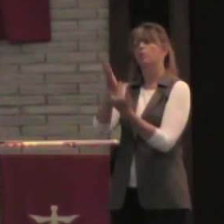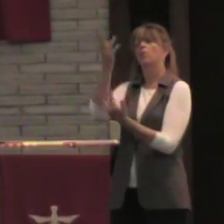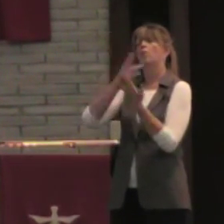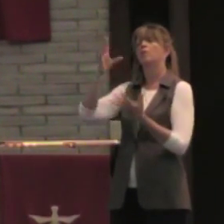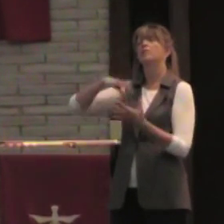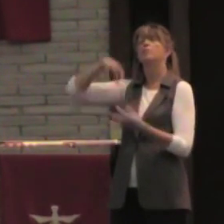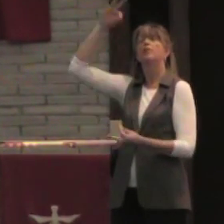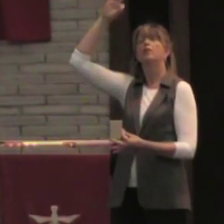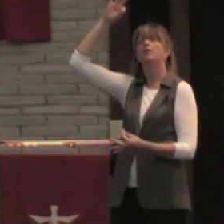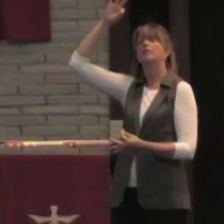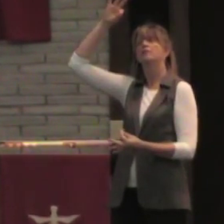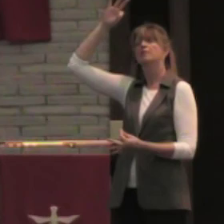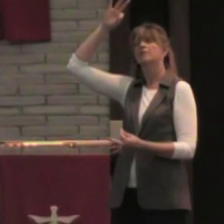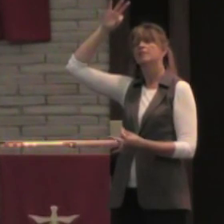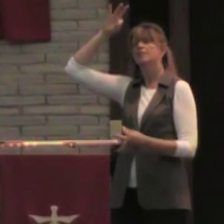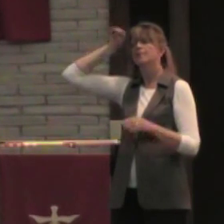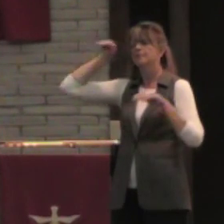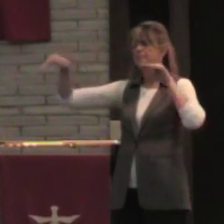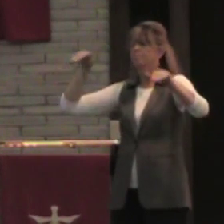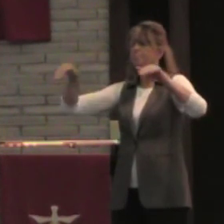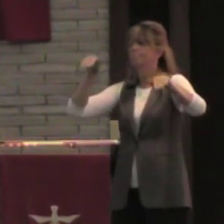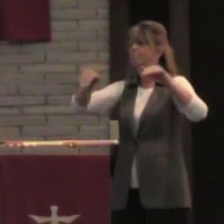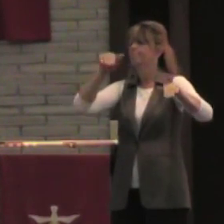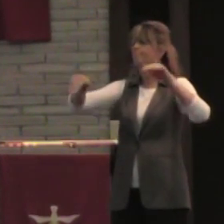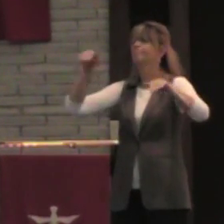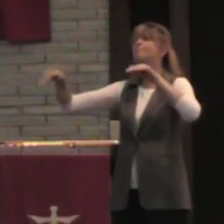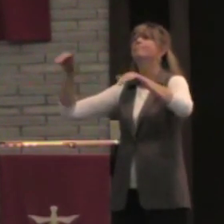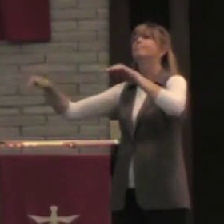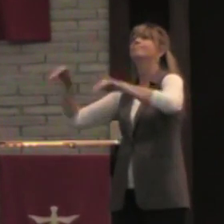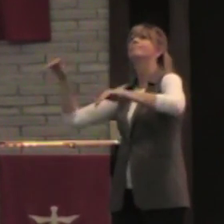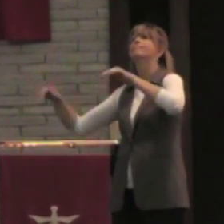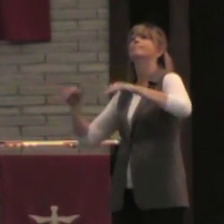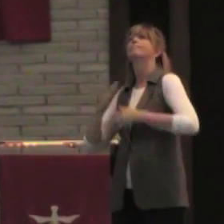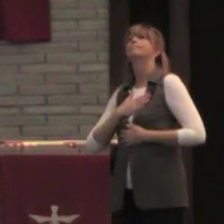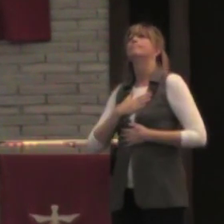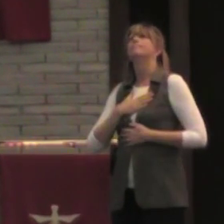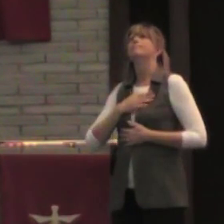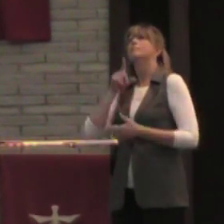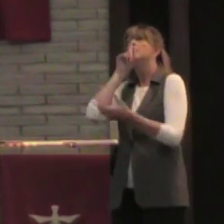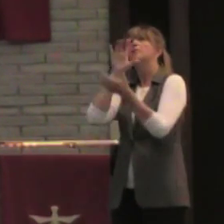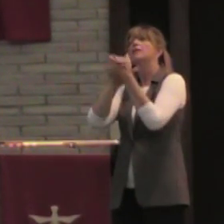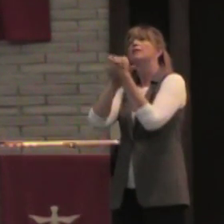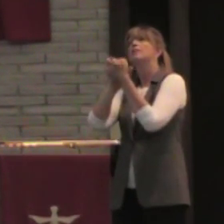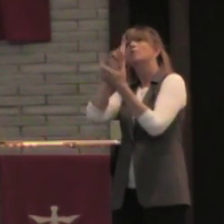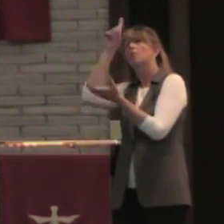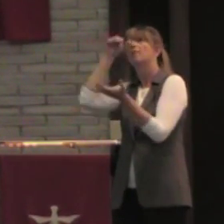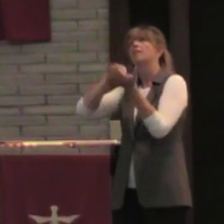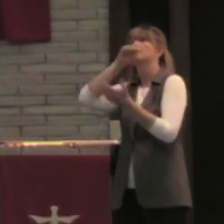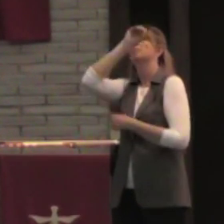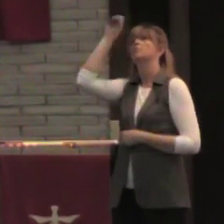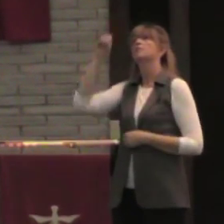and help them get through. Help your spirit to touch each one of them. Help them to get through and really believe it